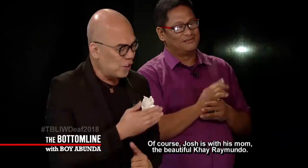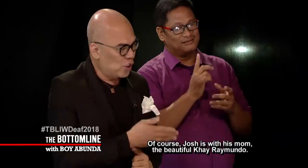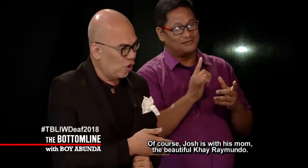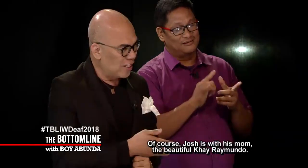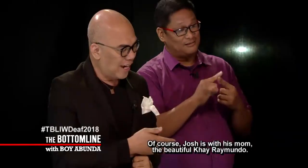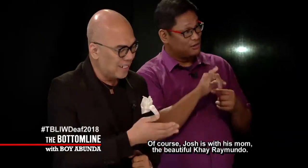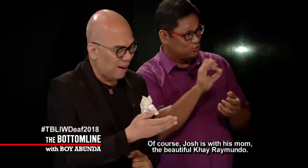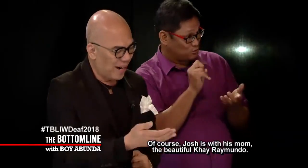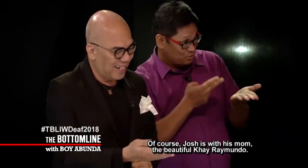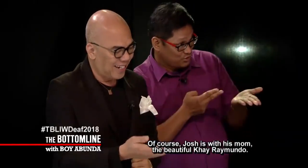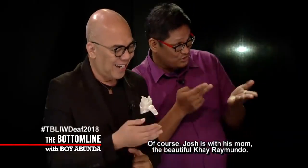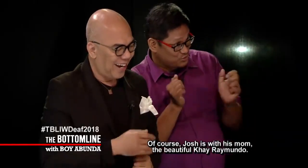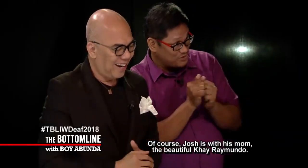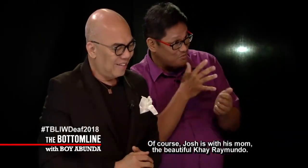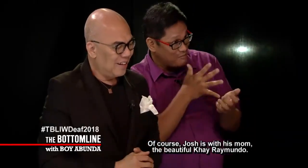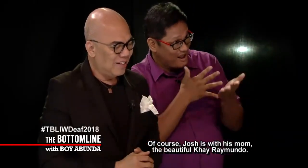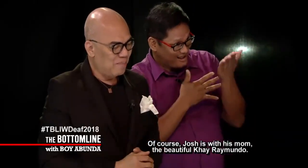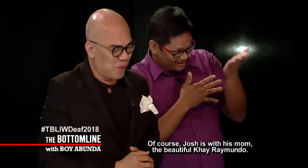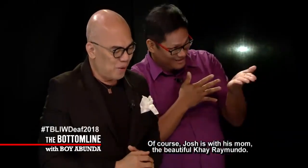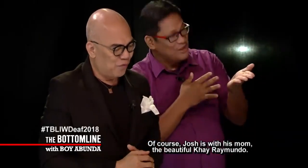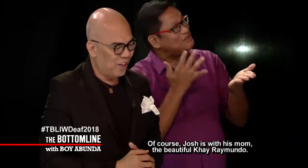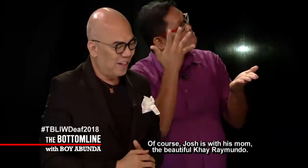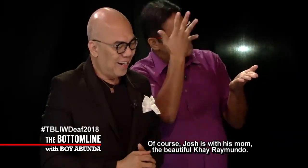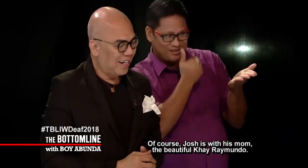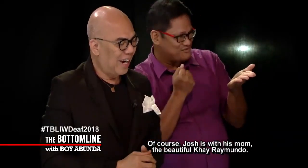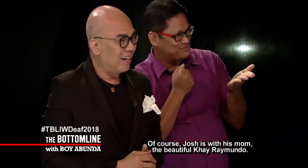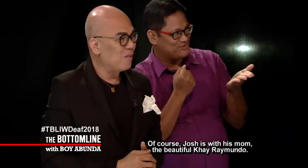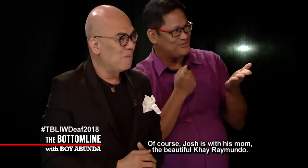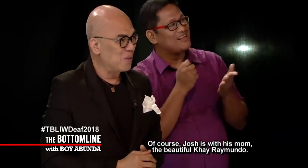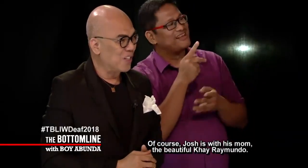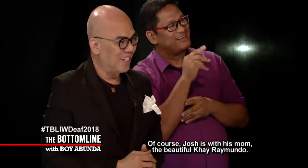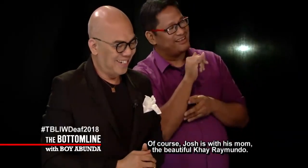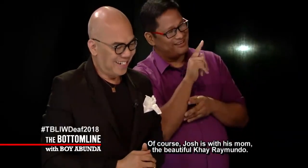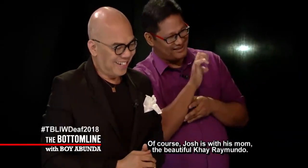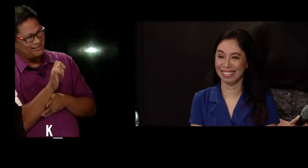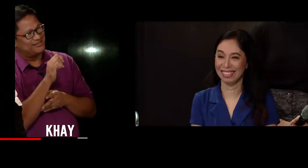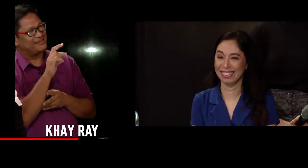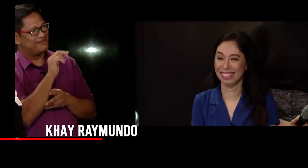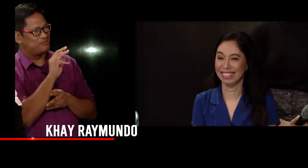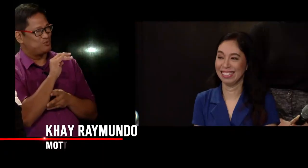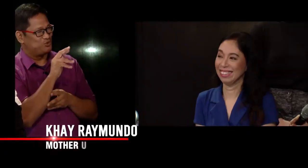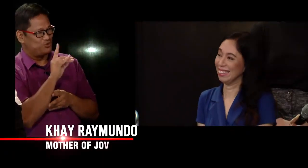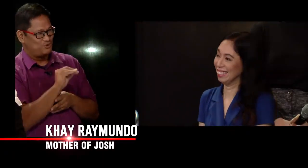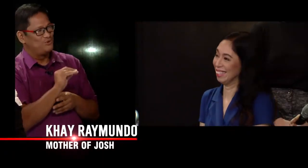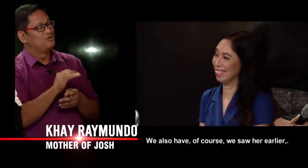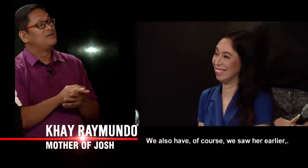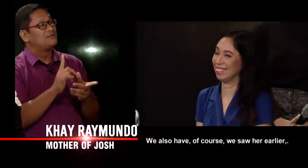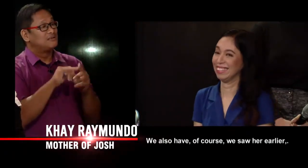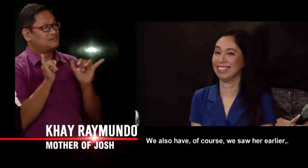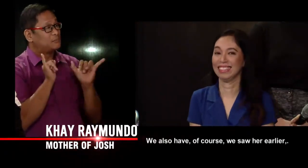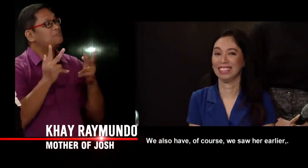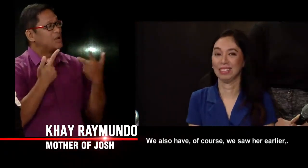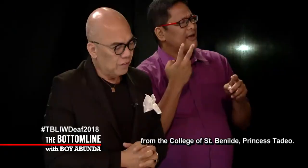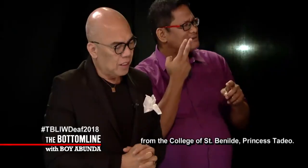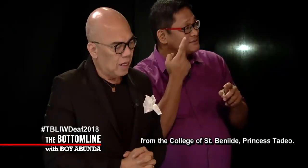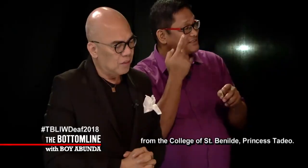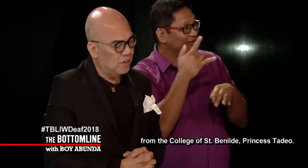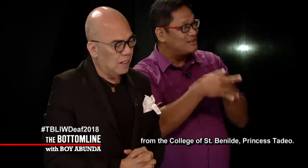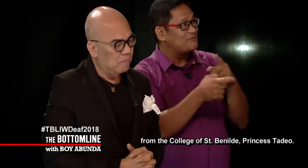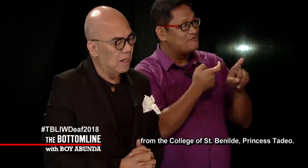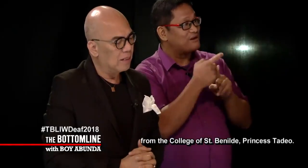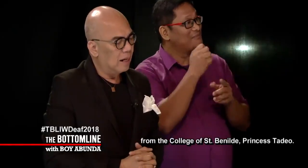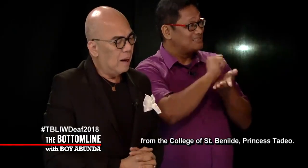Of course, Josh ay kasama ang kanyang ina, the beautiful Kay Raimundo. We also have, from the